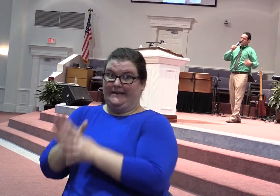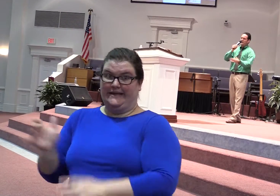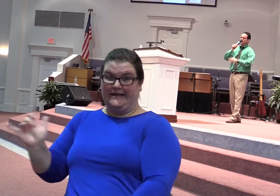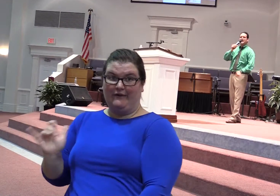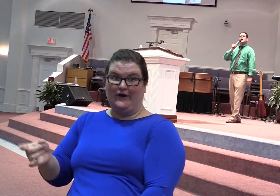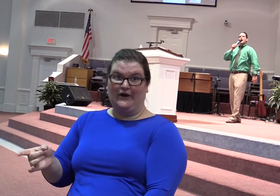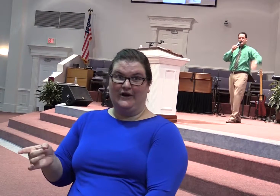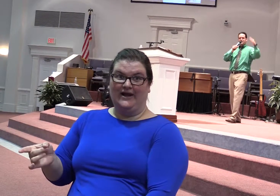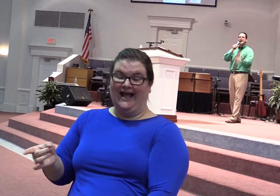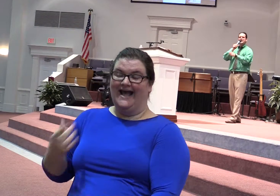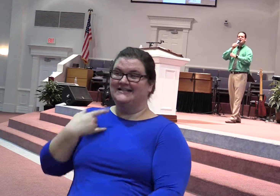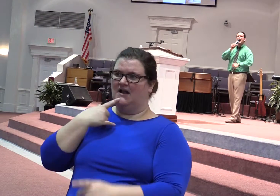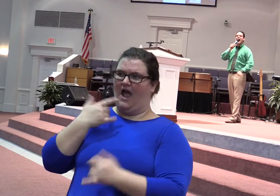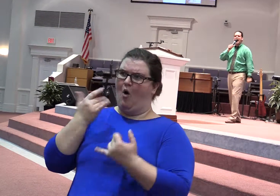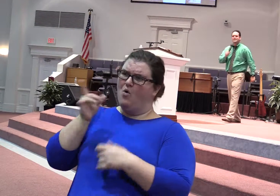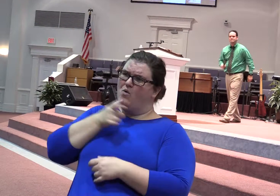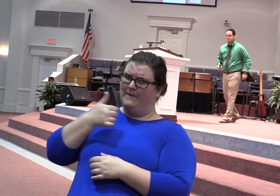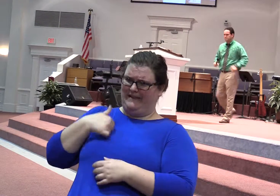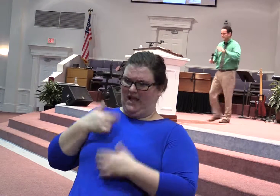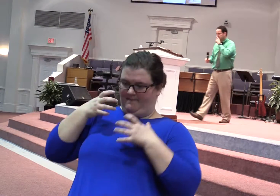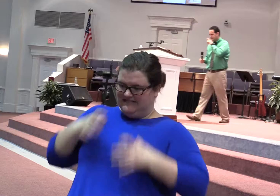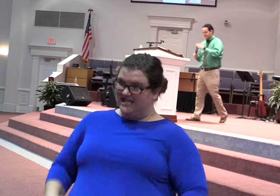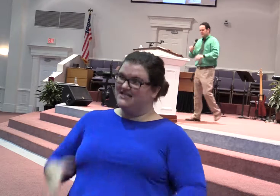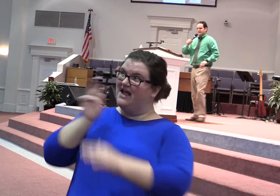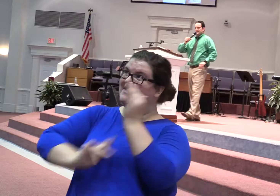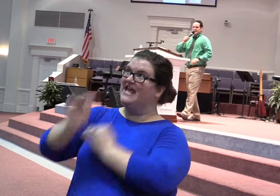I'm a citizen of the kingdom of God.